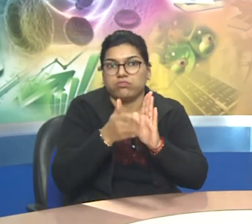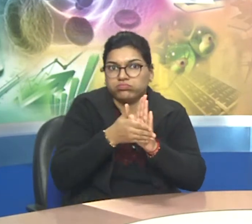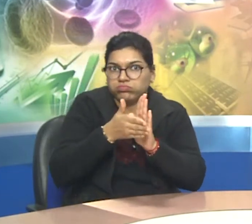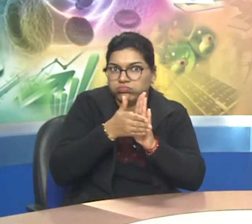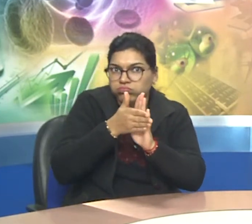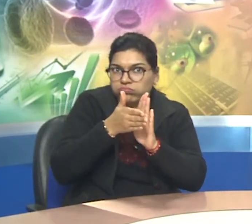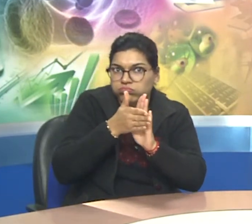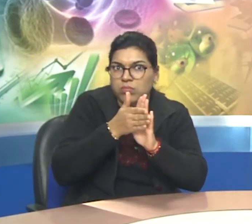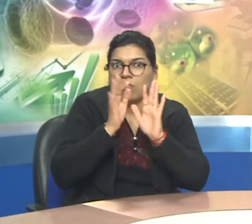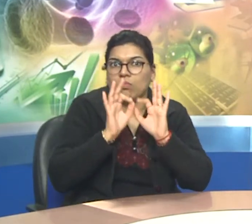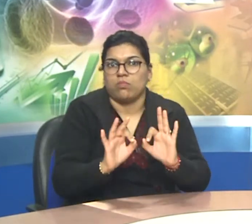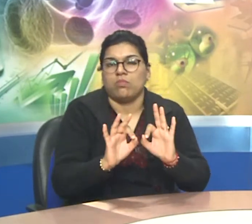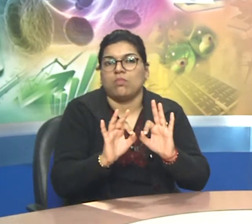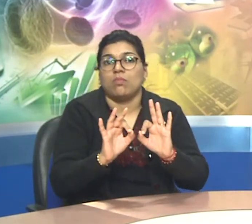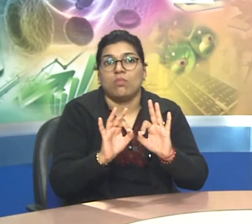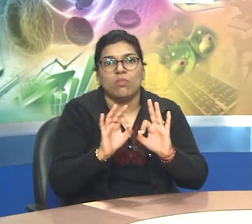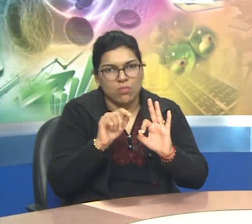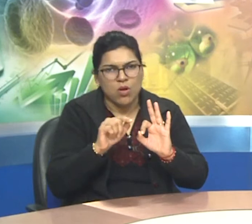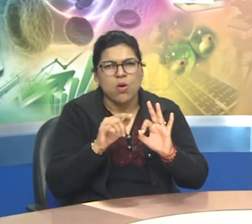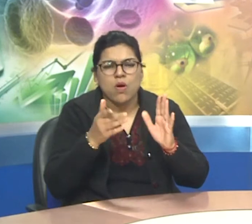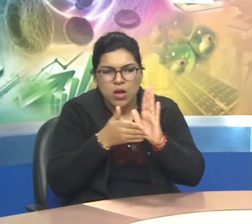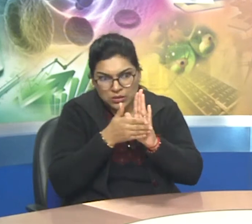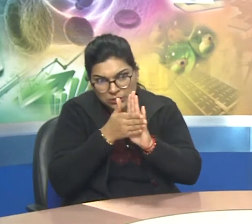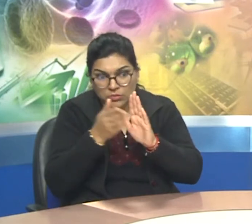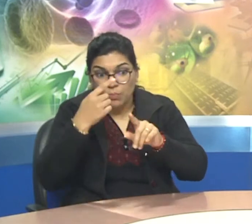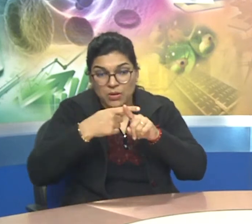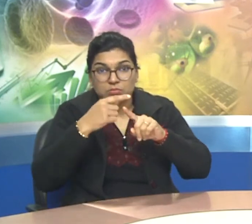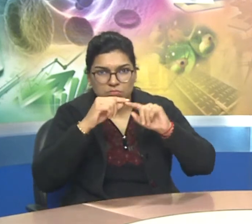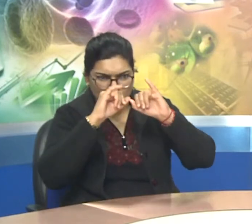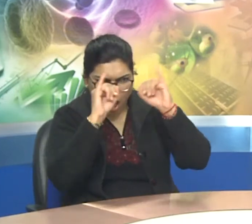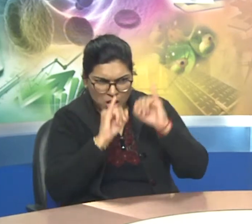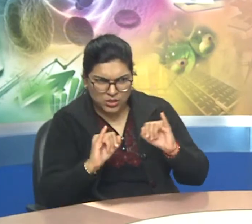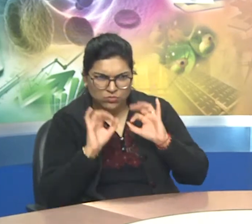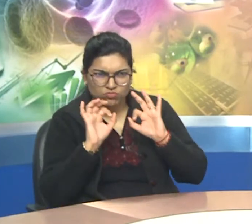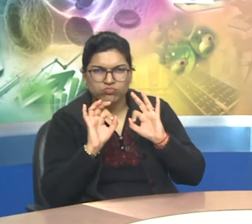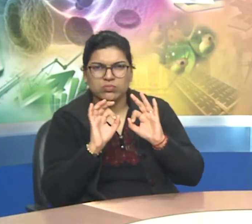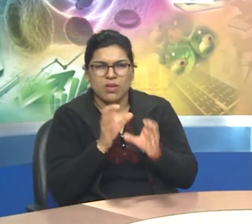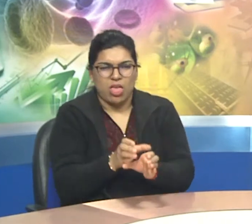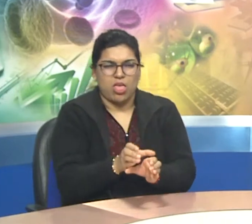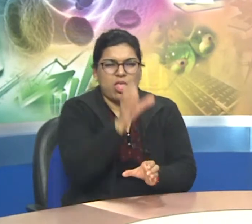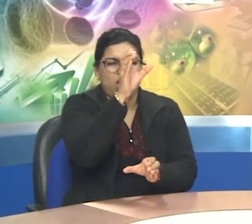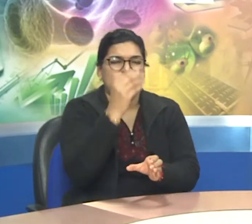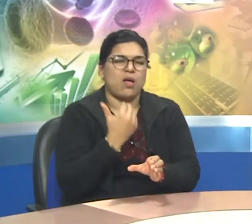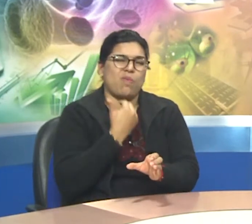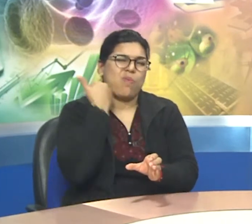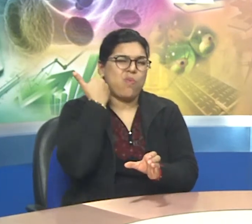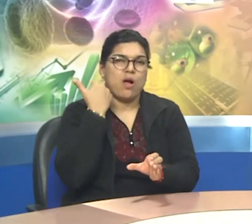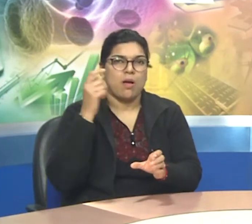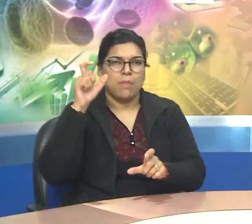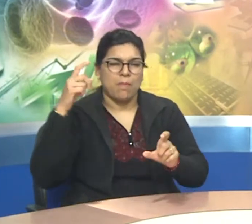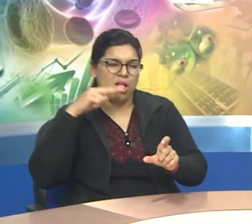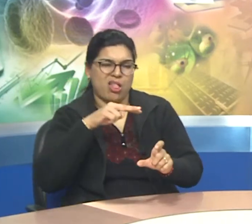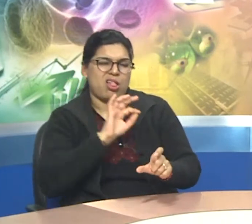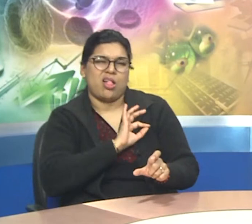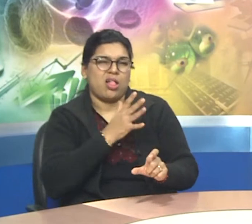And each layer is designed to give the bottle certain qualities.